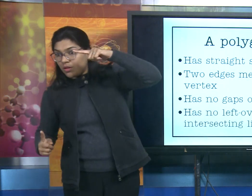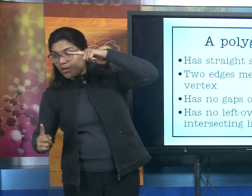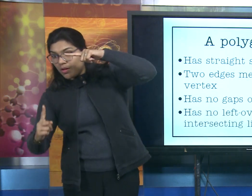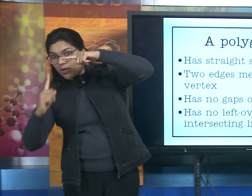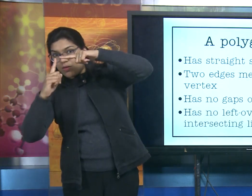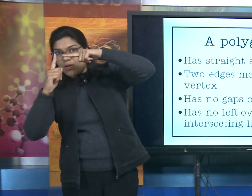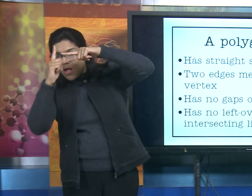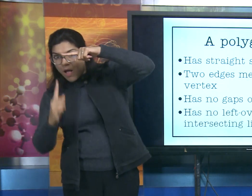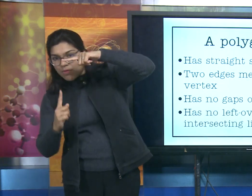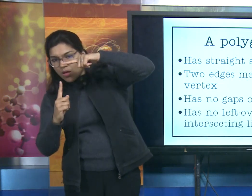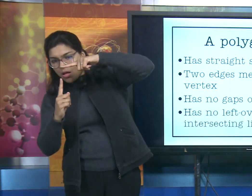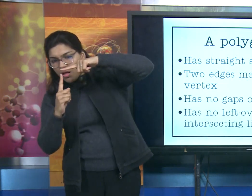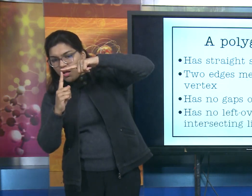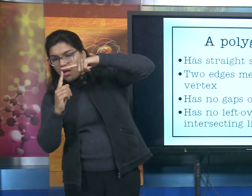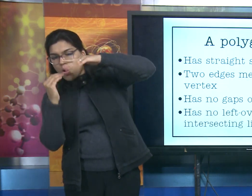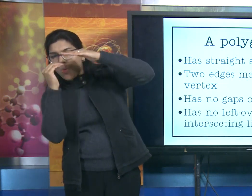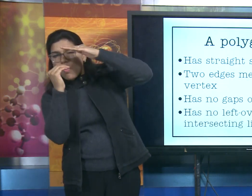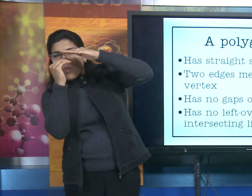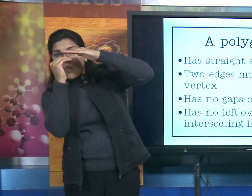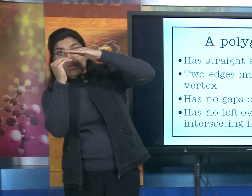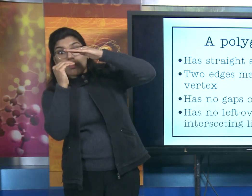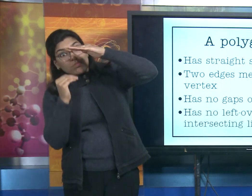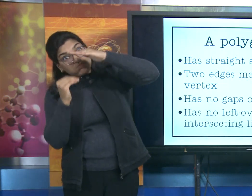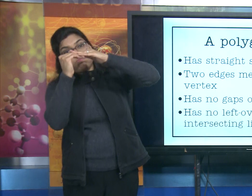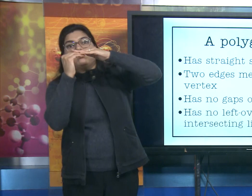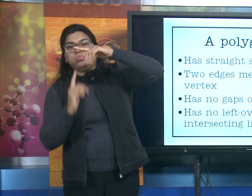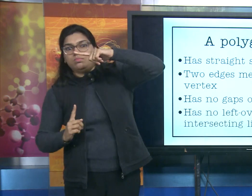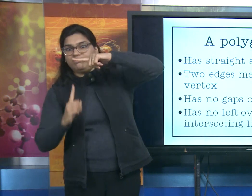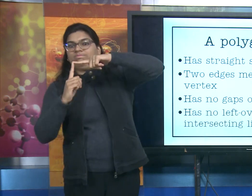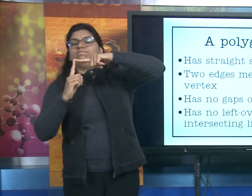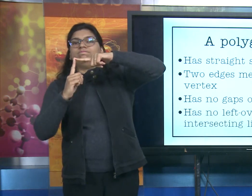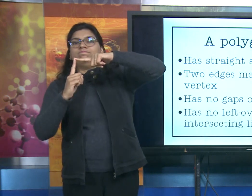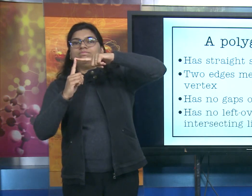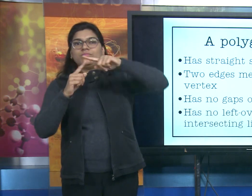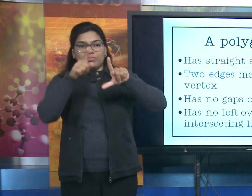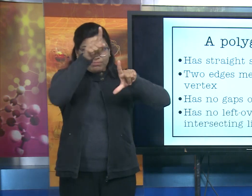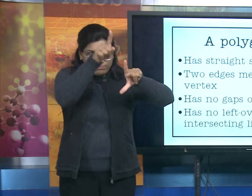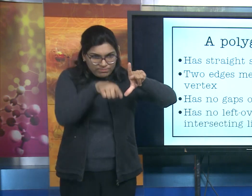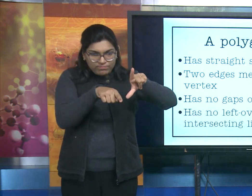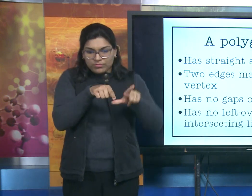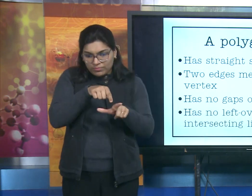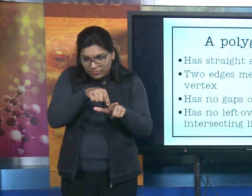lines are drawn and they are joined together without any gap,